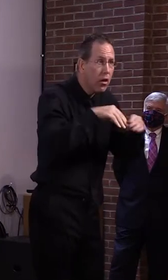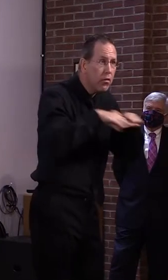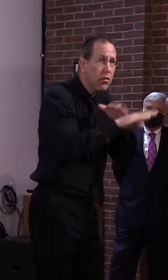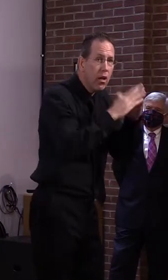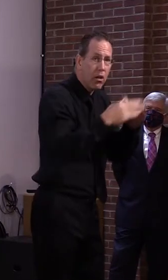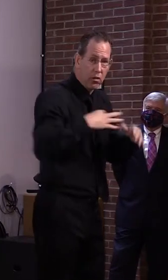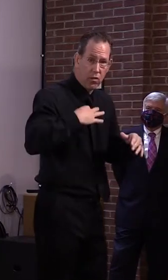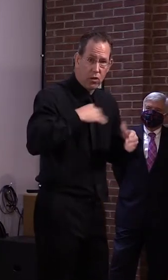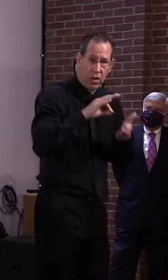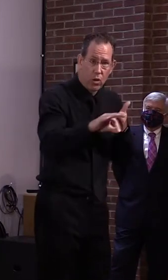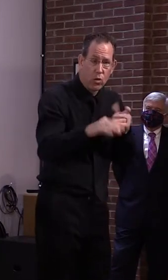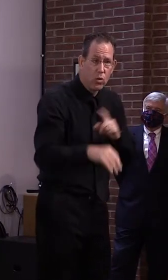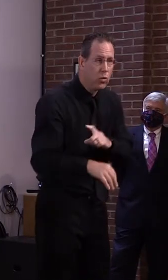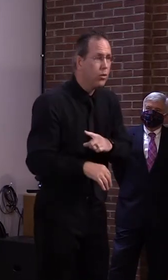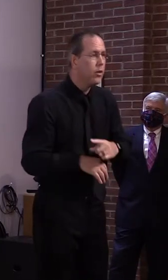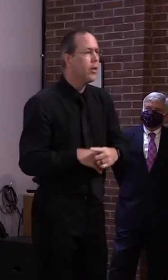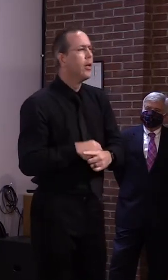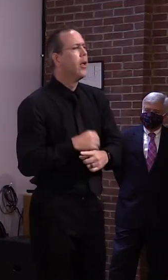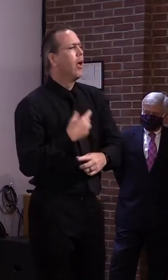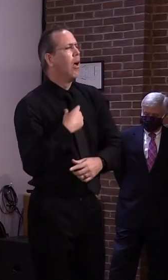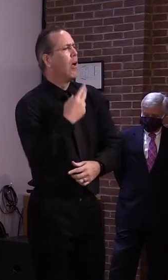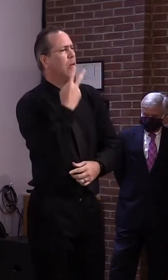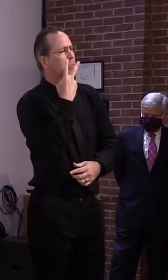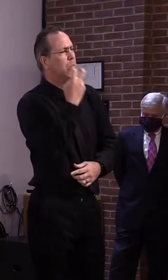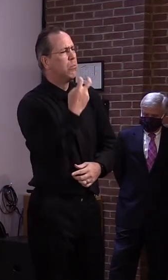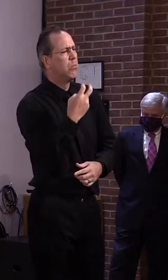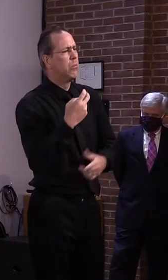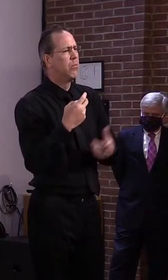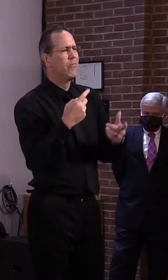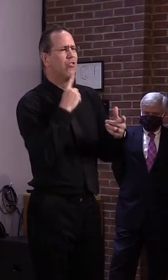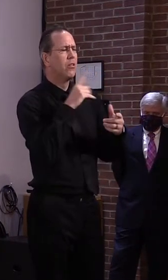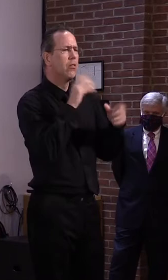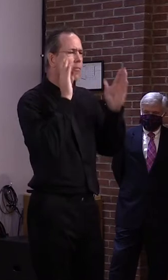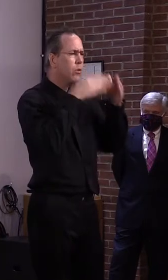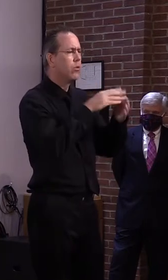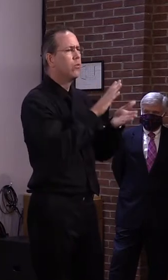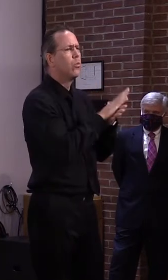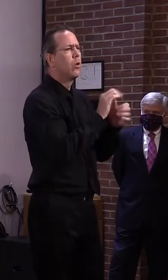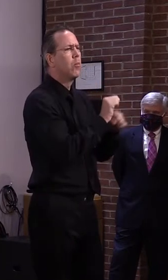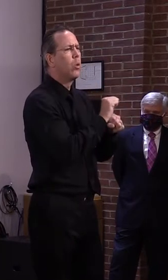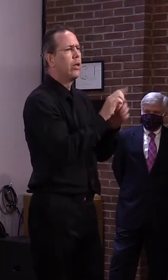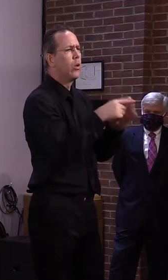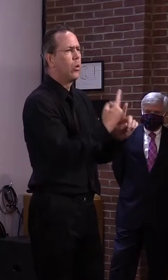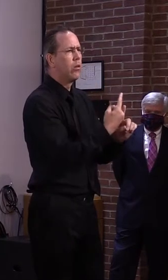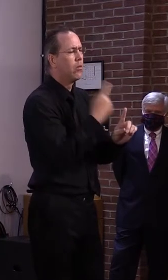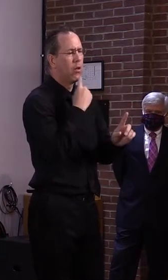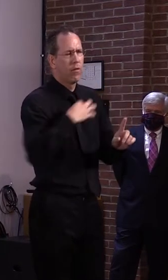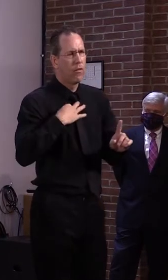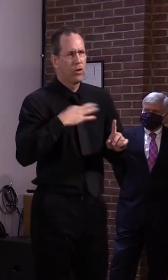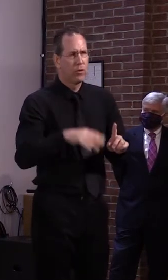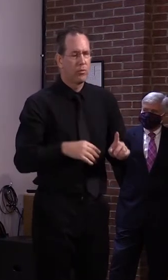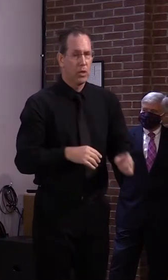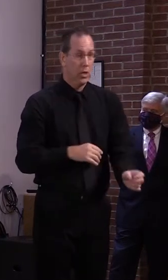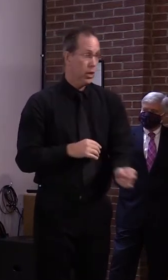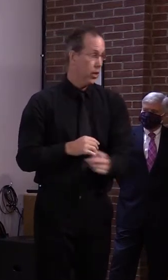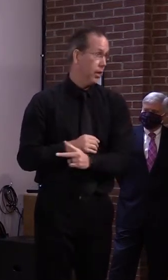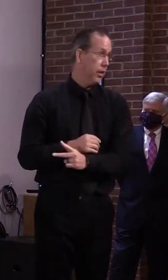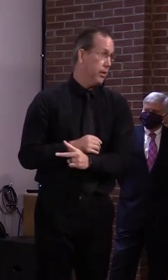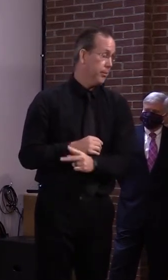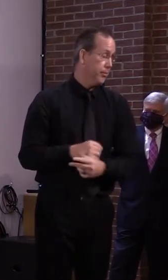they're not considered employees. Okay. Thank you very much. You're welcome.